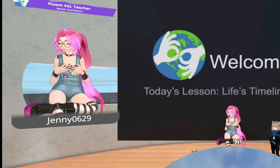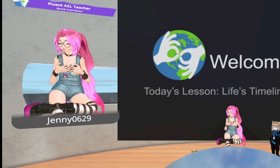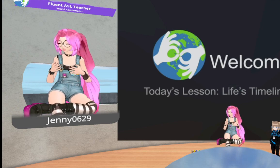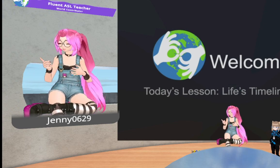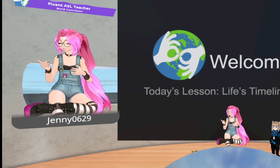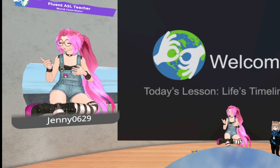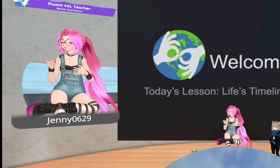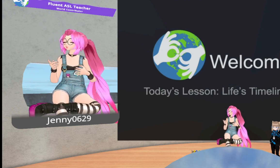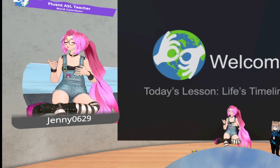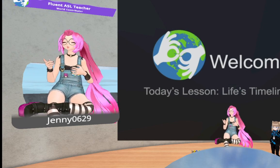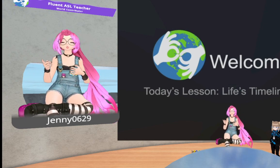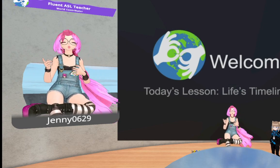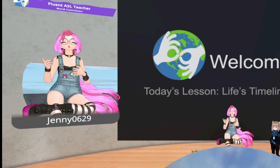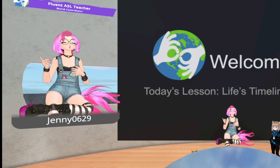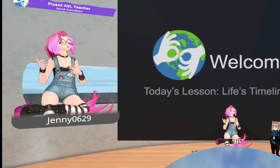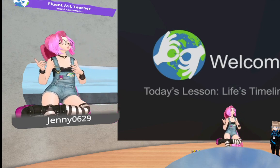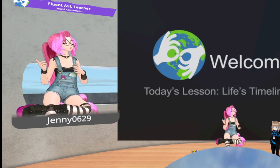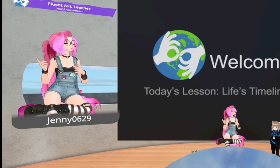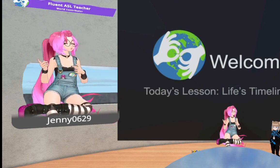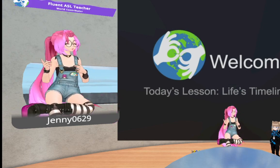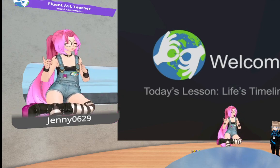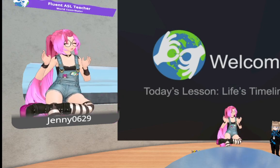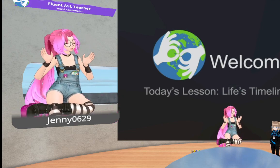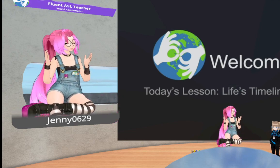third class. 1, 2.